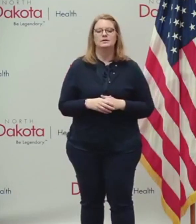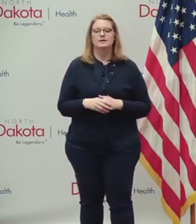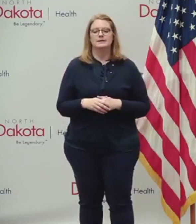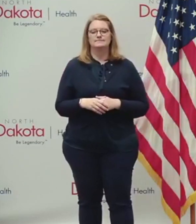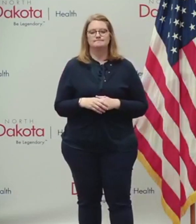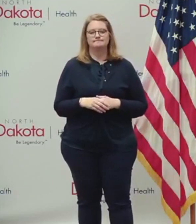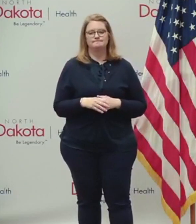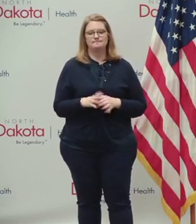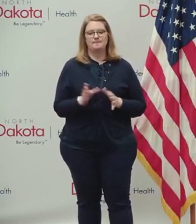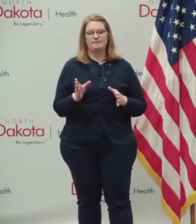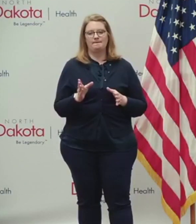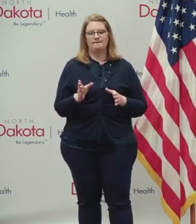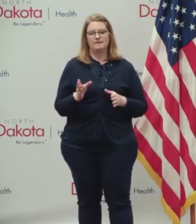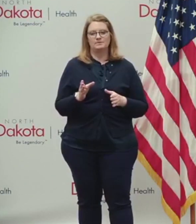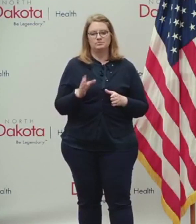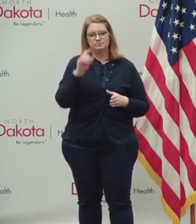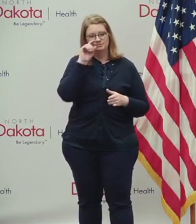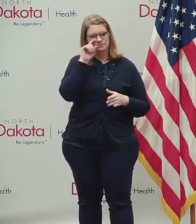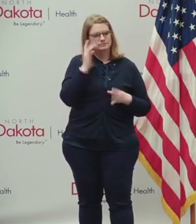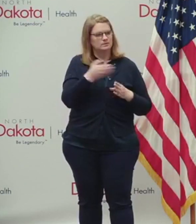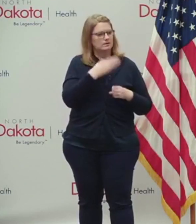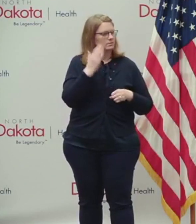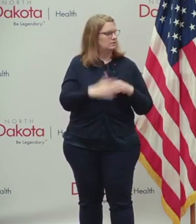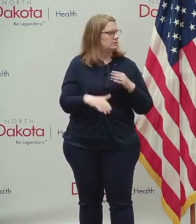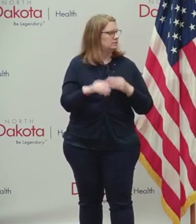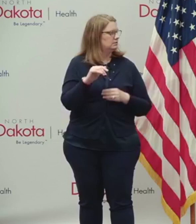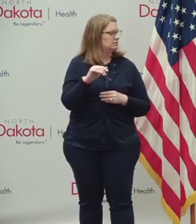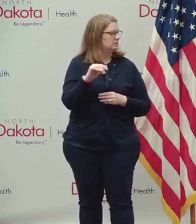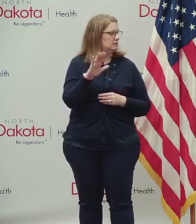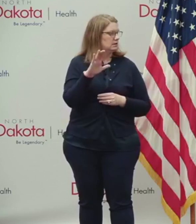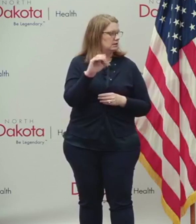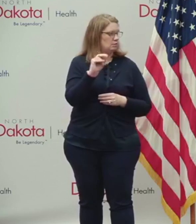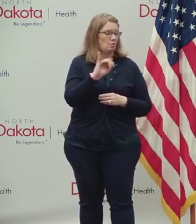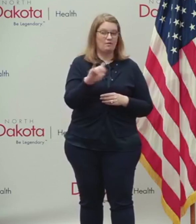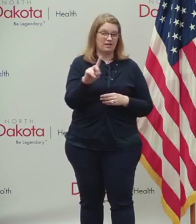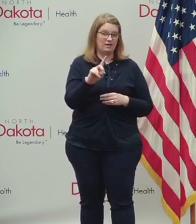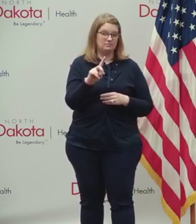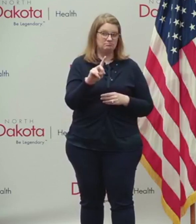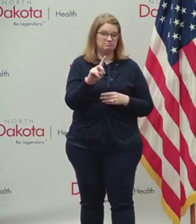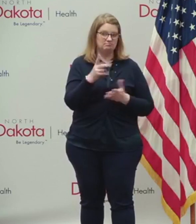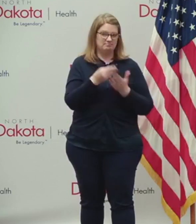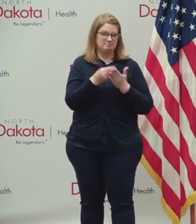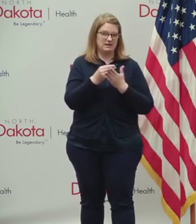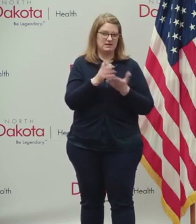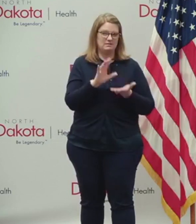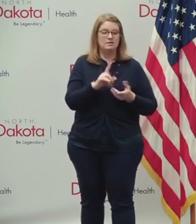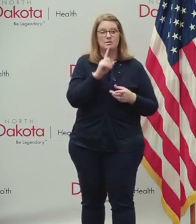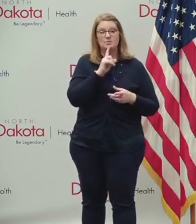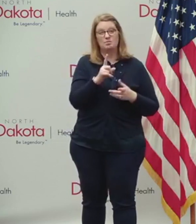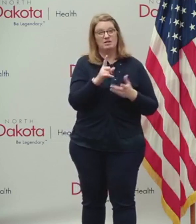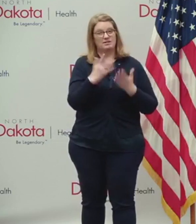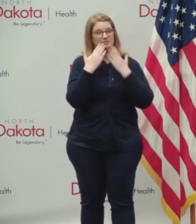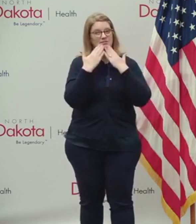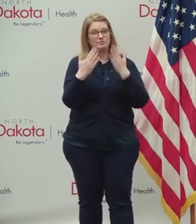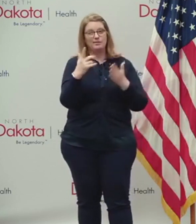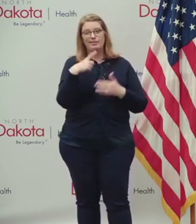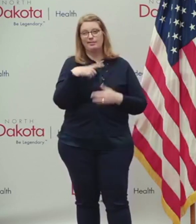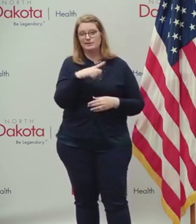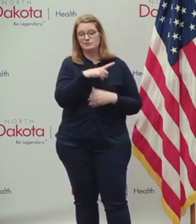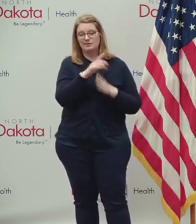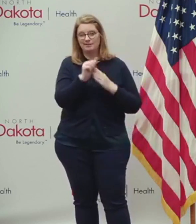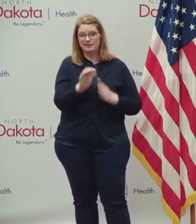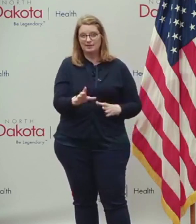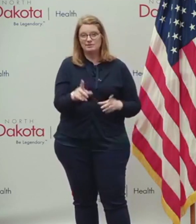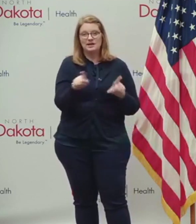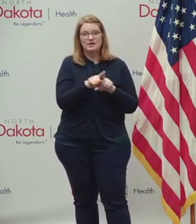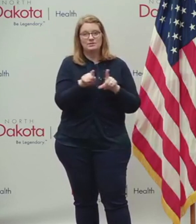on the coronavirus relief funds by again sharing my gratitude with the legislative leaders and